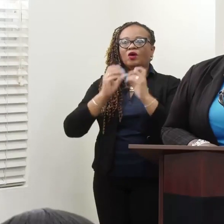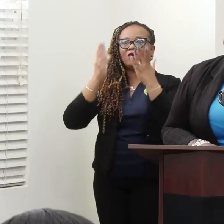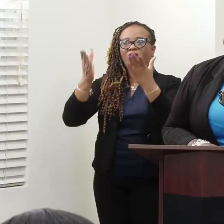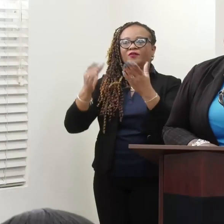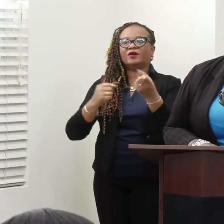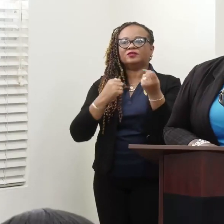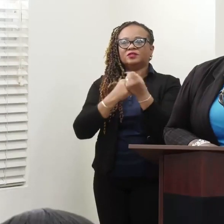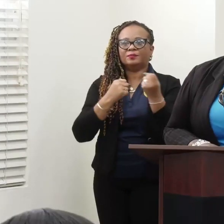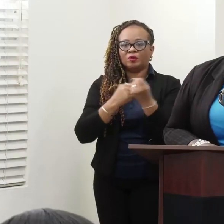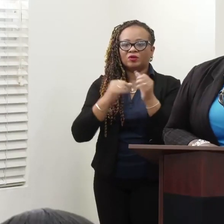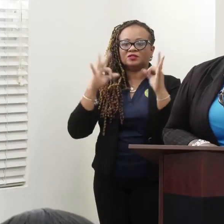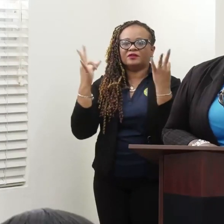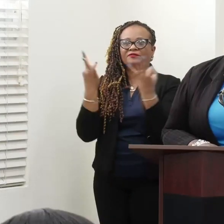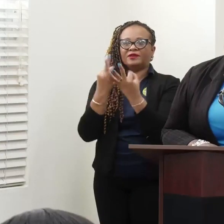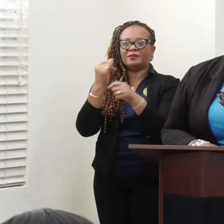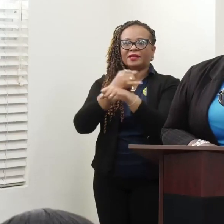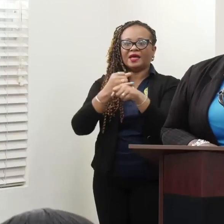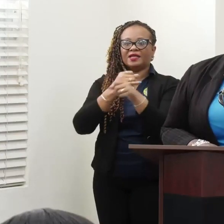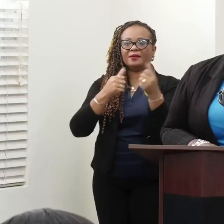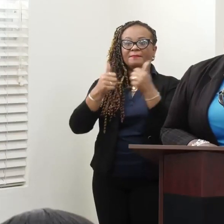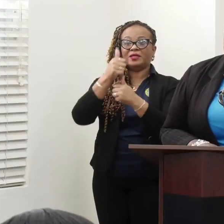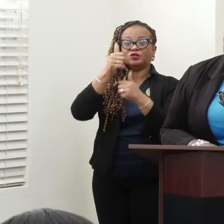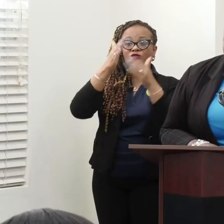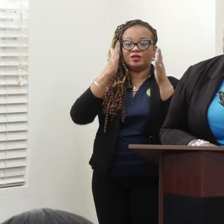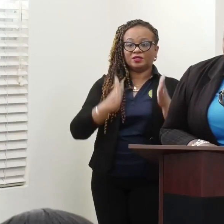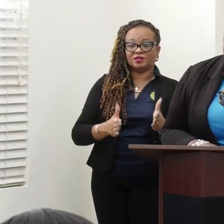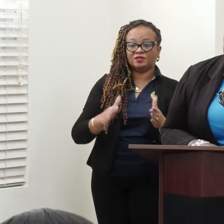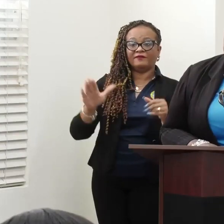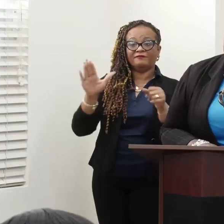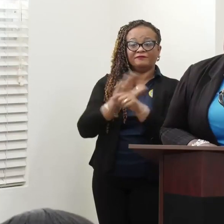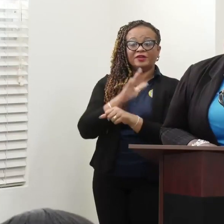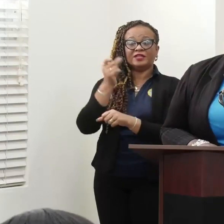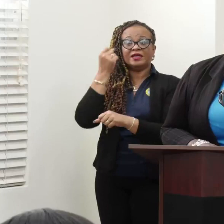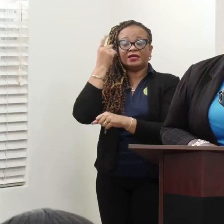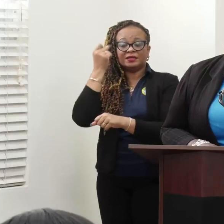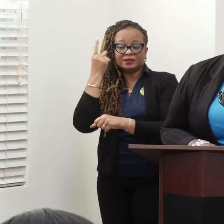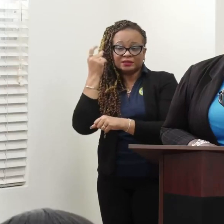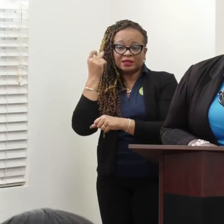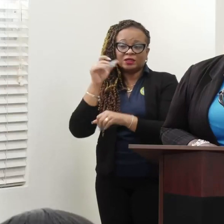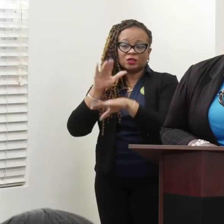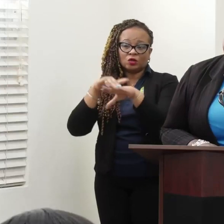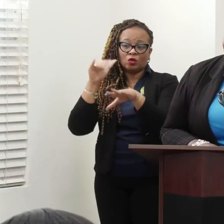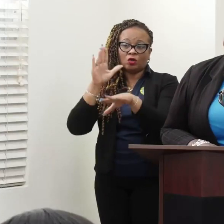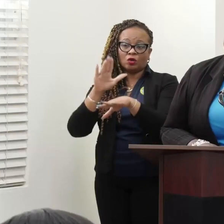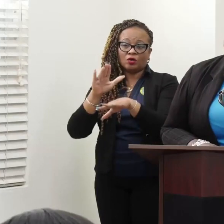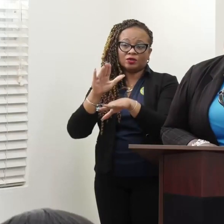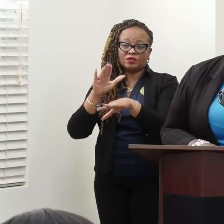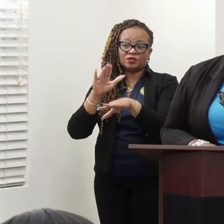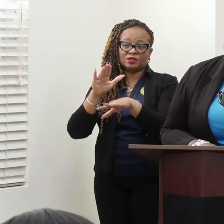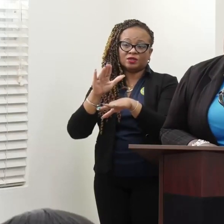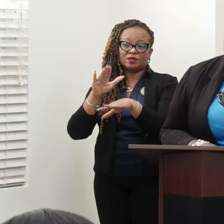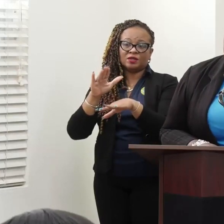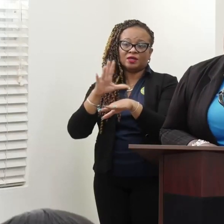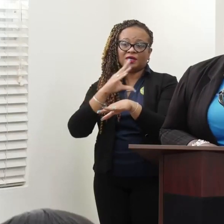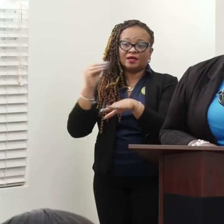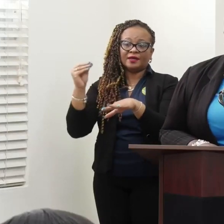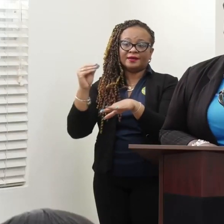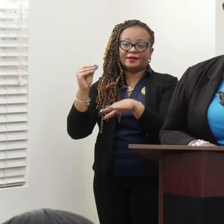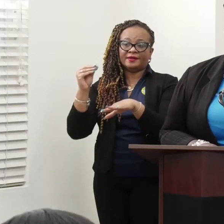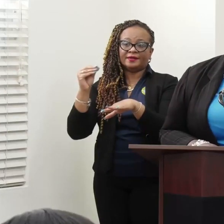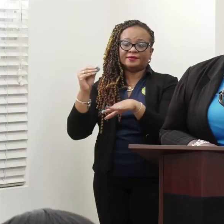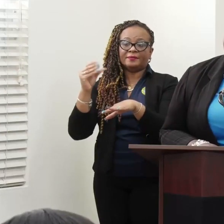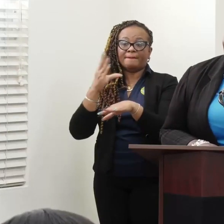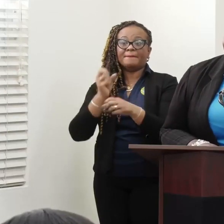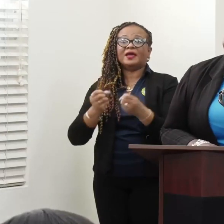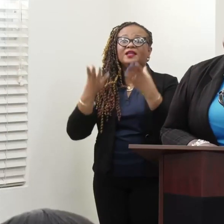unwavering support to Family Island administrators, fully understanding that they are called on to engage in Herculean effort. Many